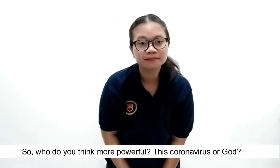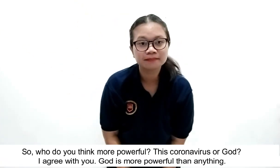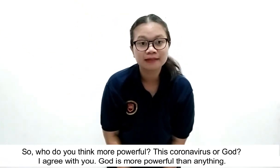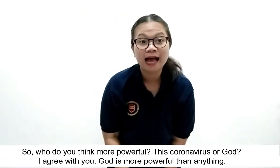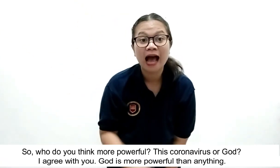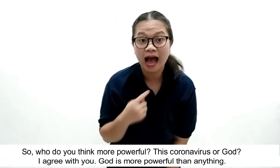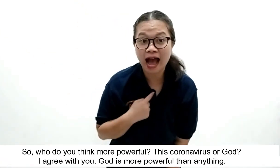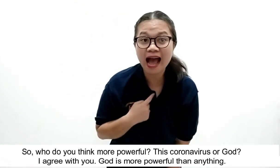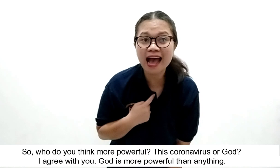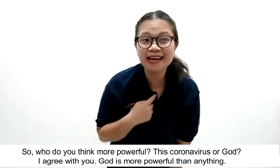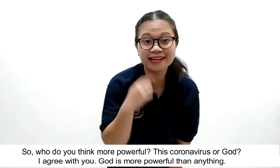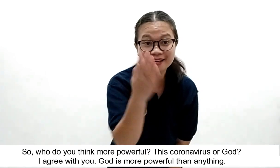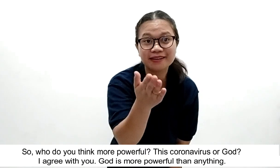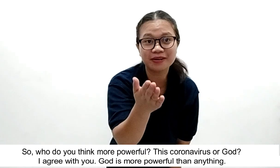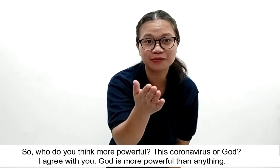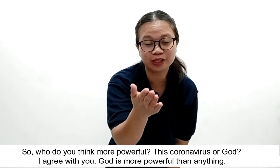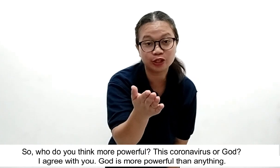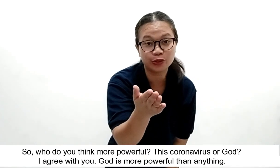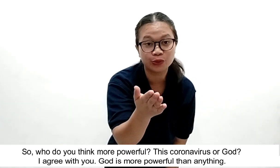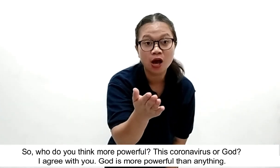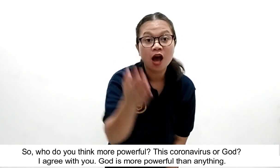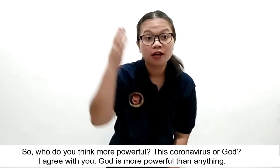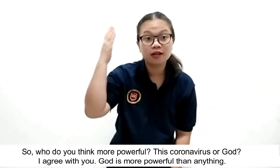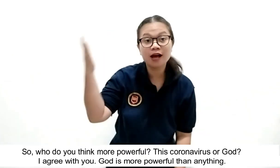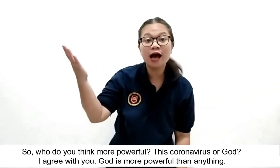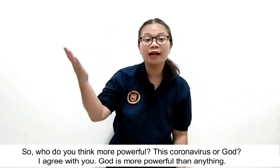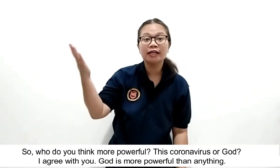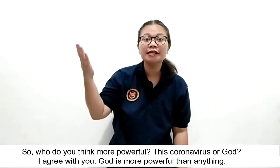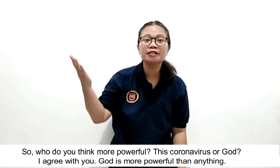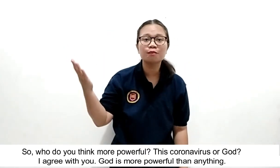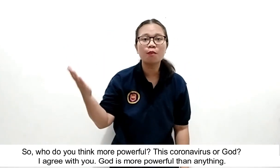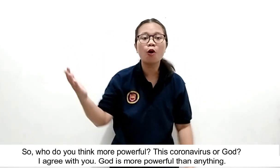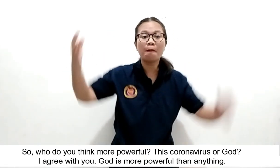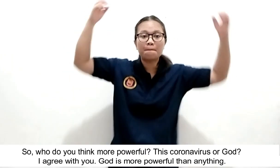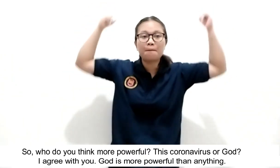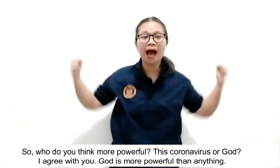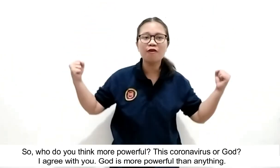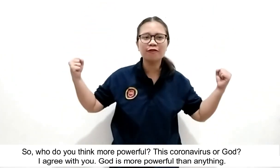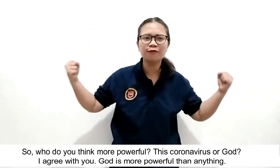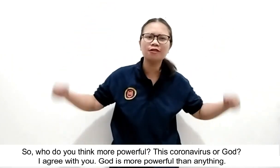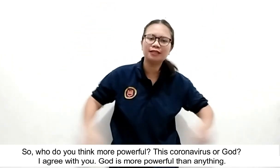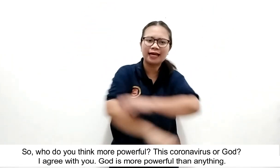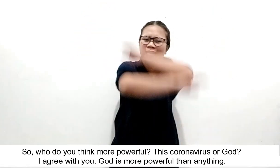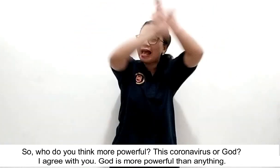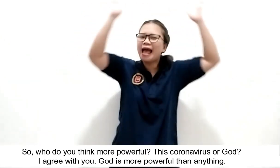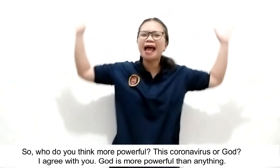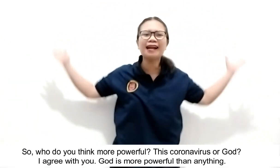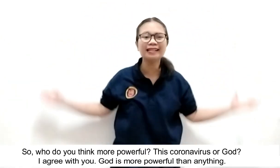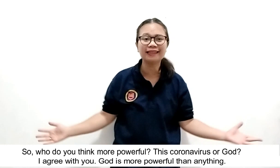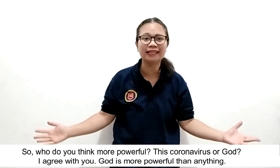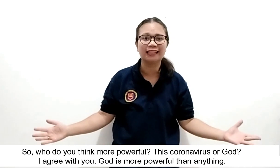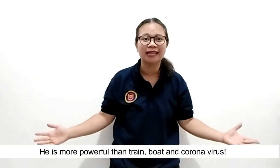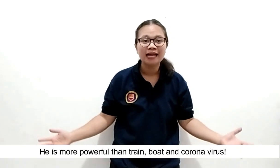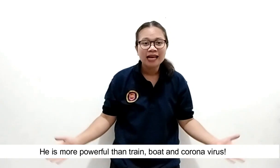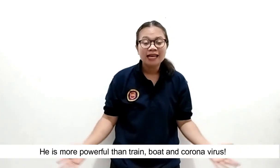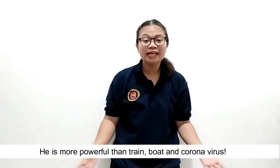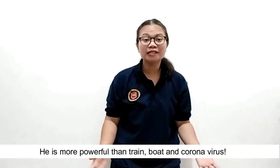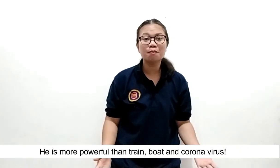I agree with you God is more powerful than anything he is